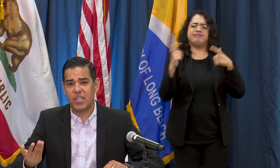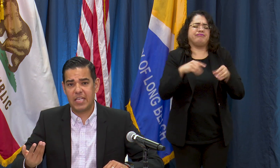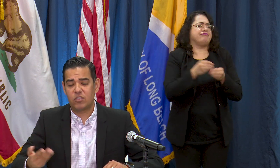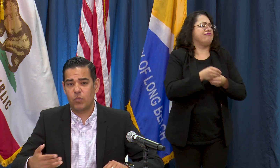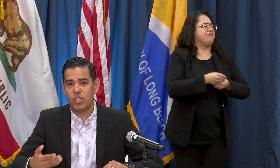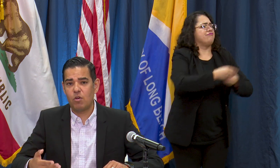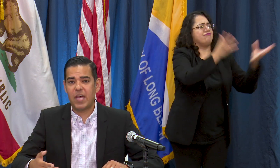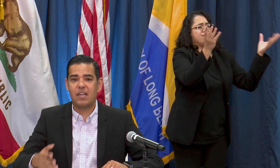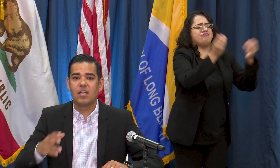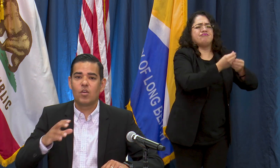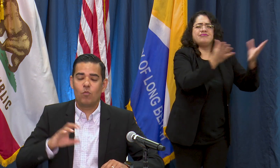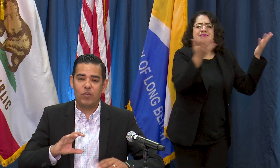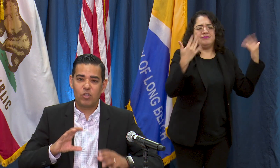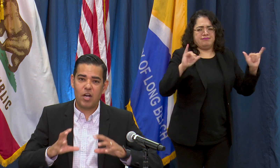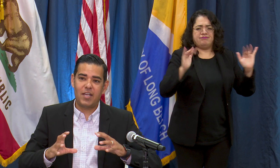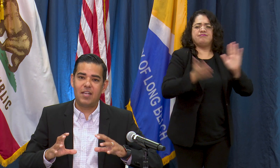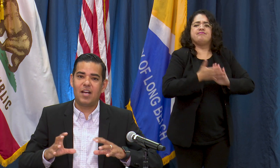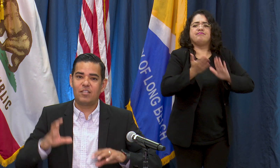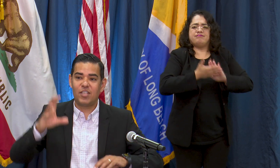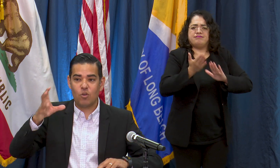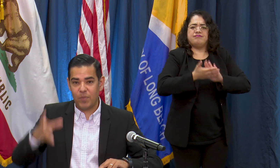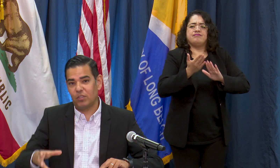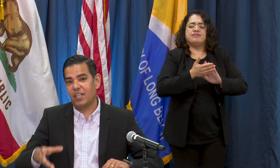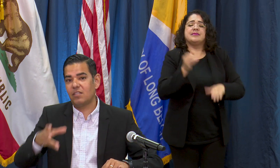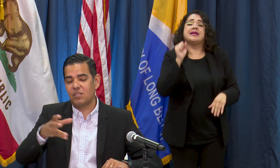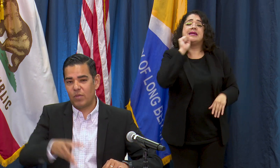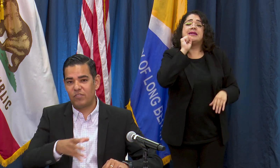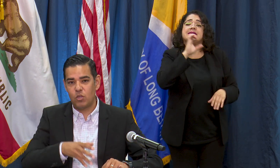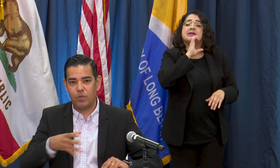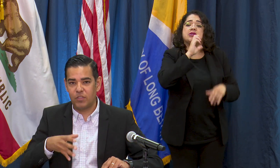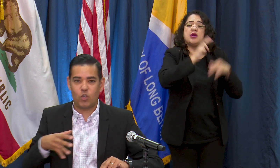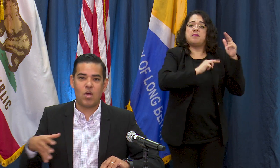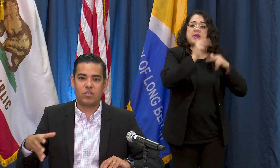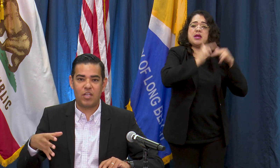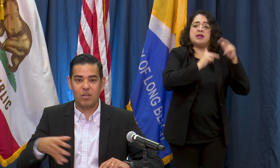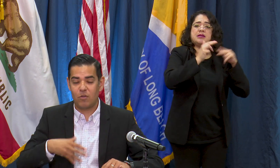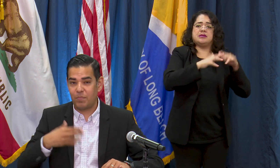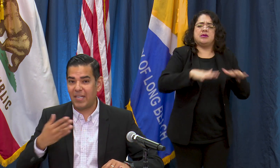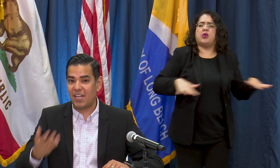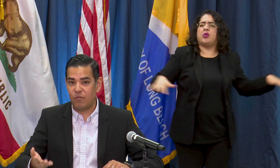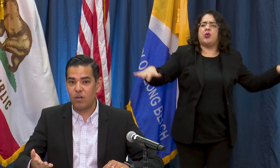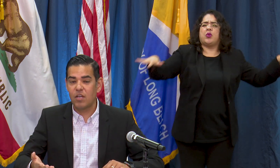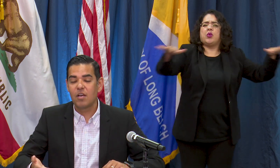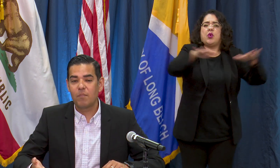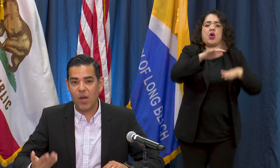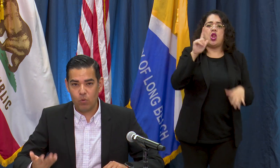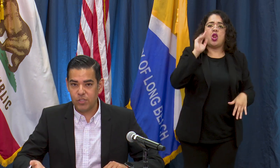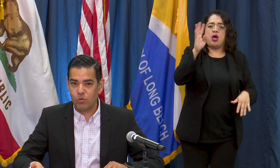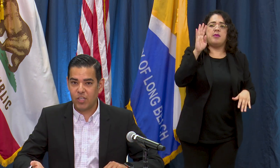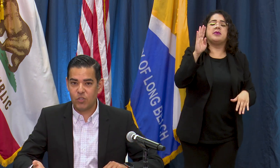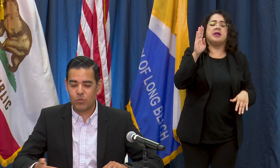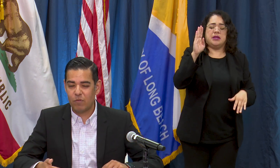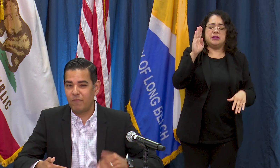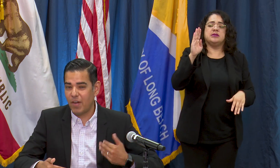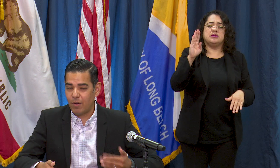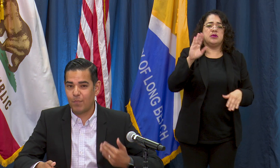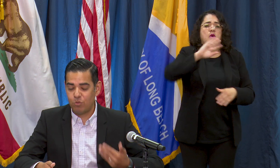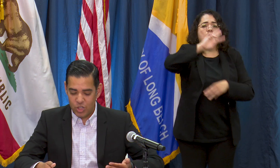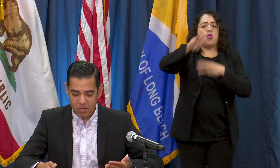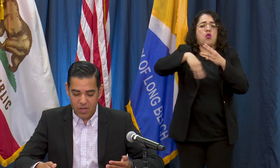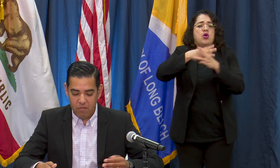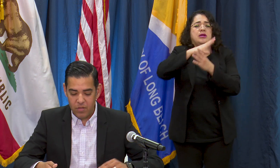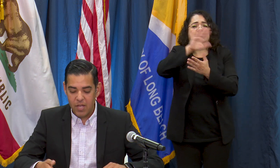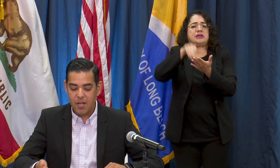across the city. And so we know that we've targeted senior buildings. So we have senior buildings across the city that are being covered by World Central Kitchen, which we're